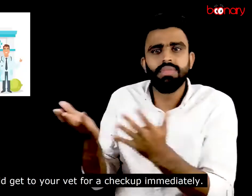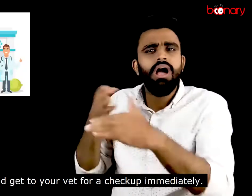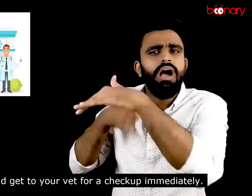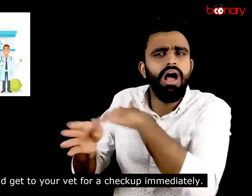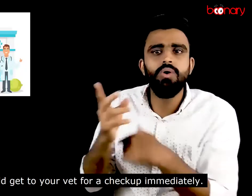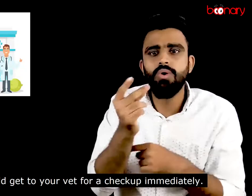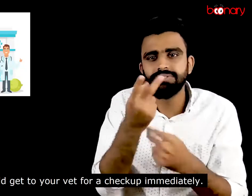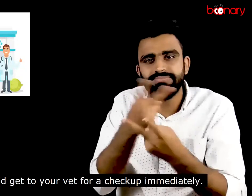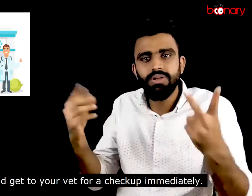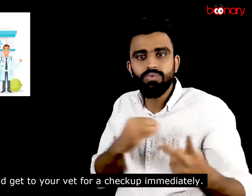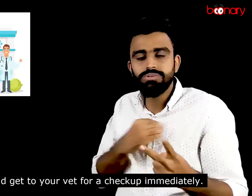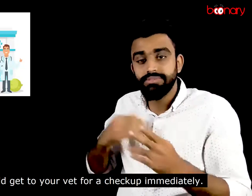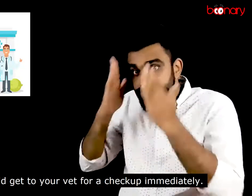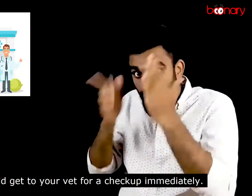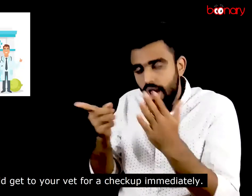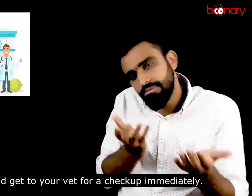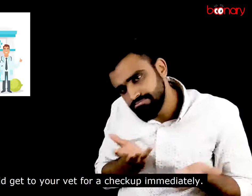checkup immediately.